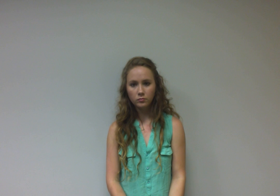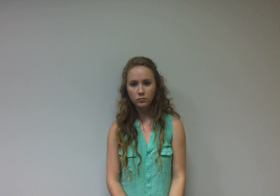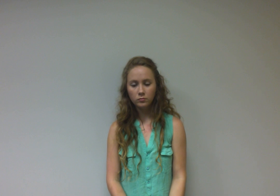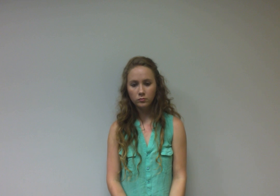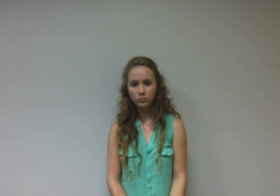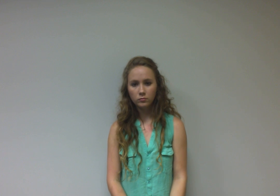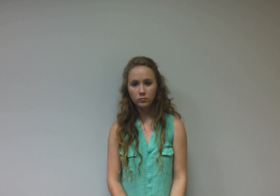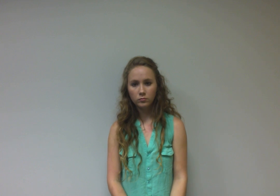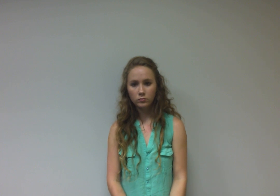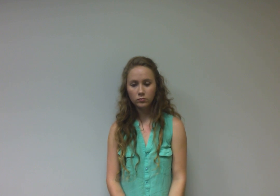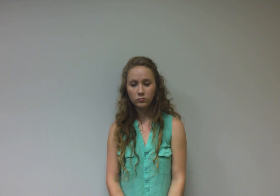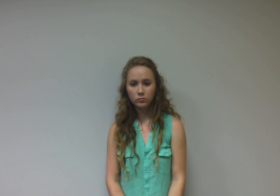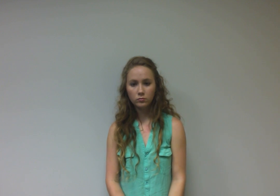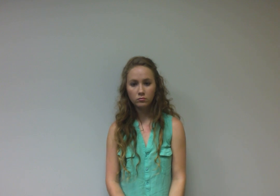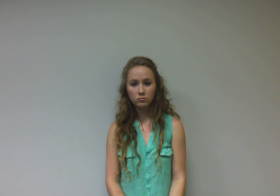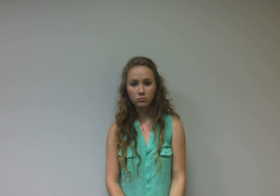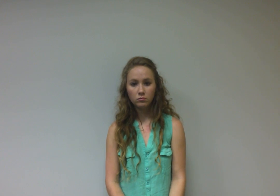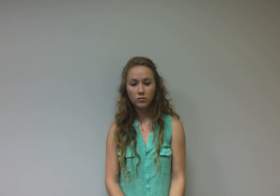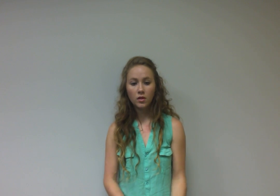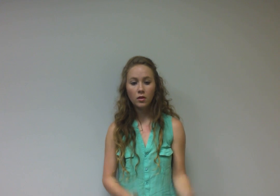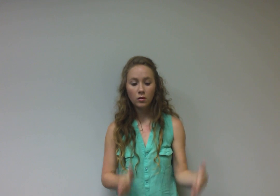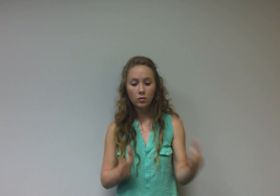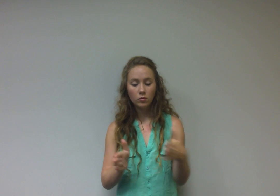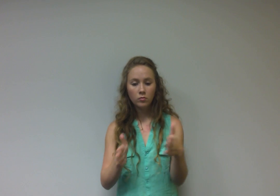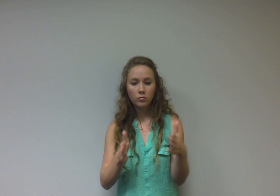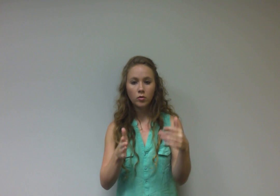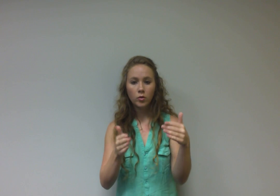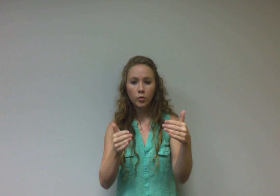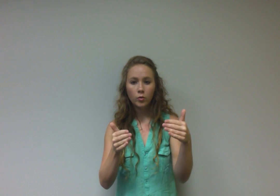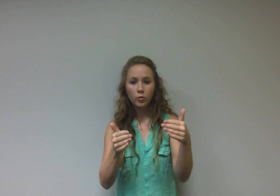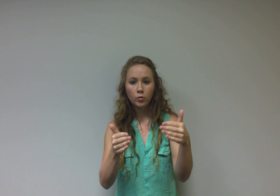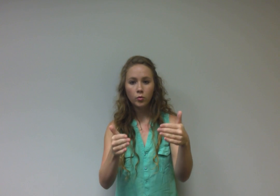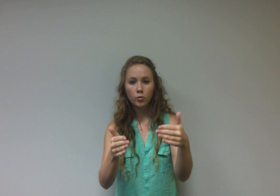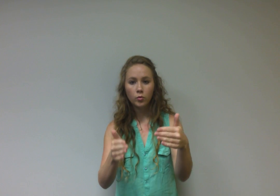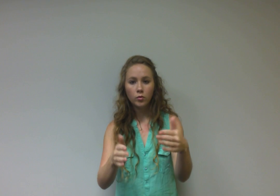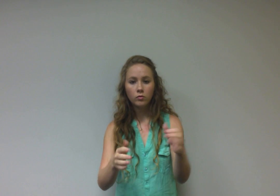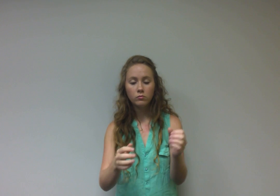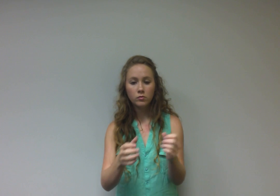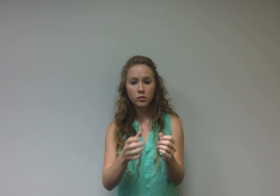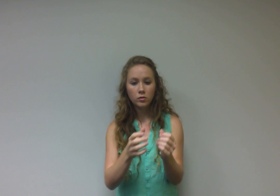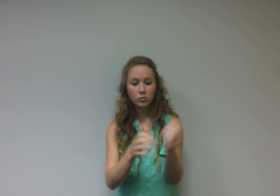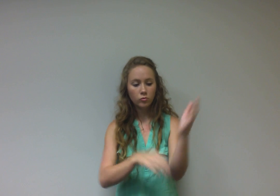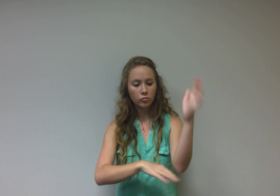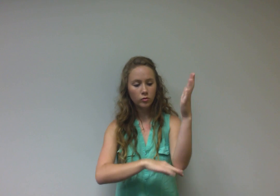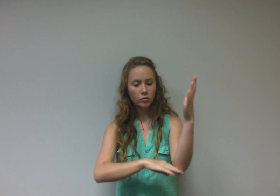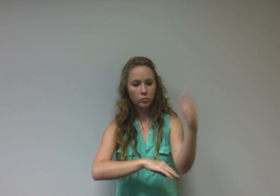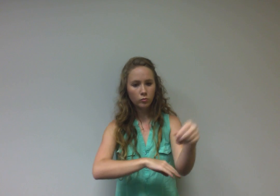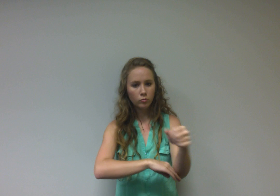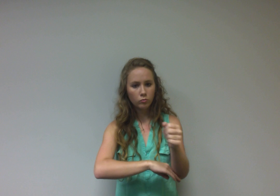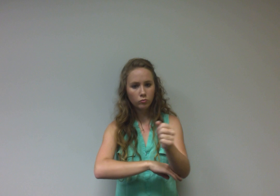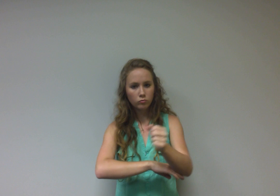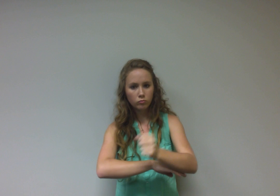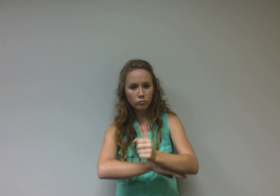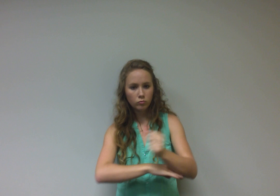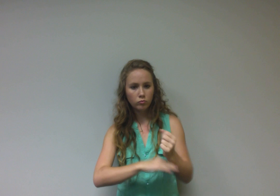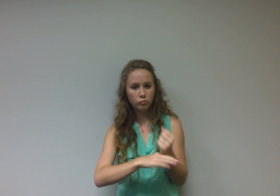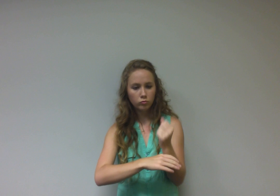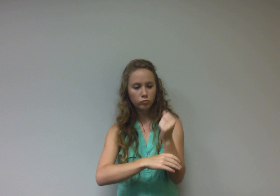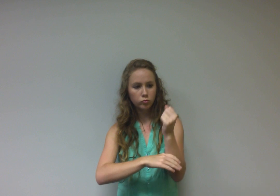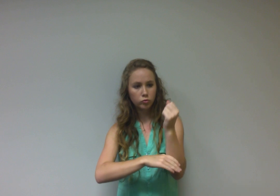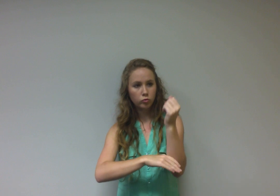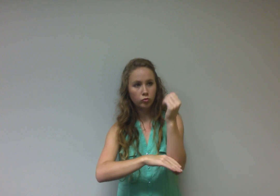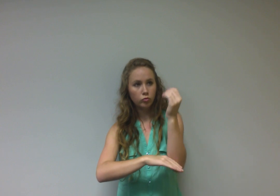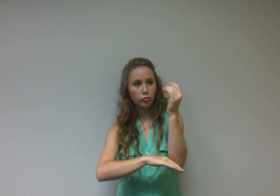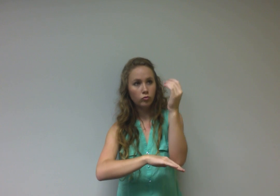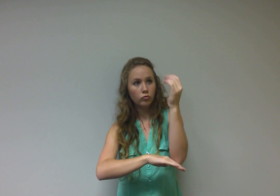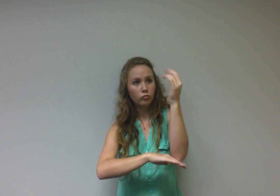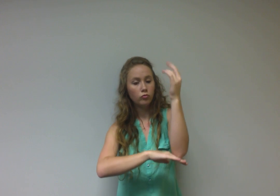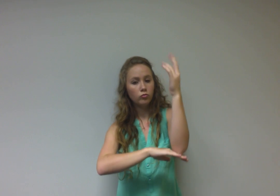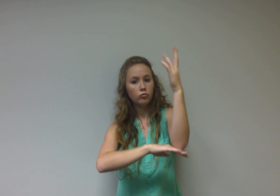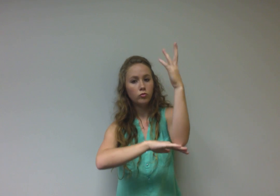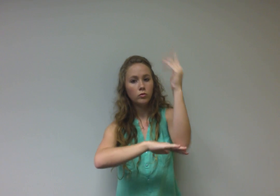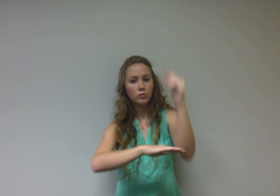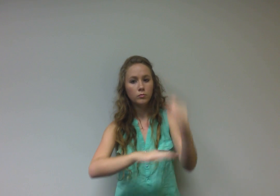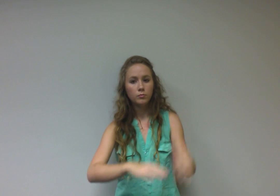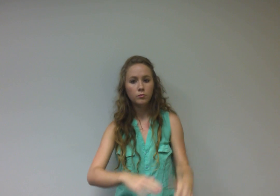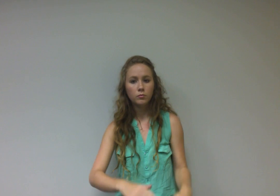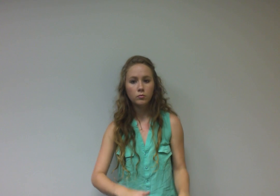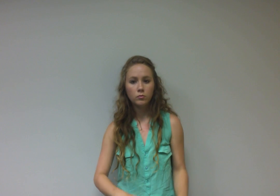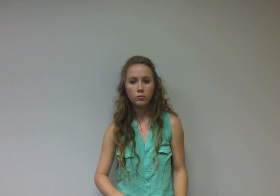Further downriver, pine trees lift their heads. And in a high valley pool, a creature that looks as if it swam right out